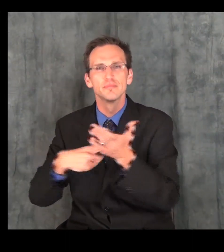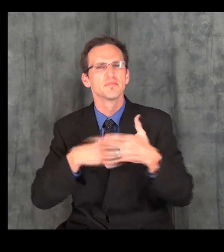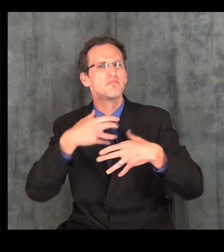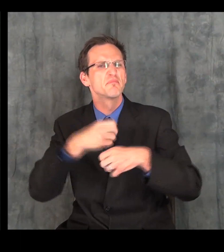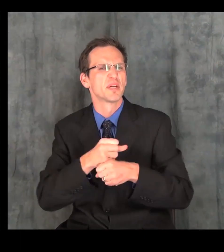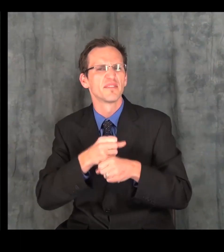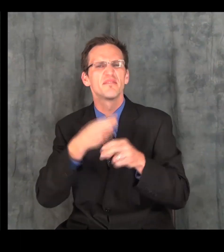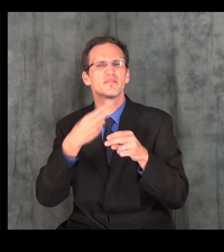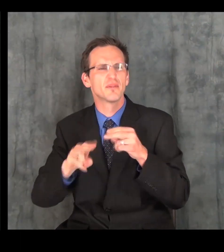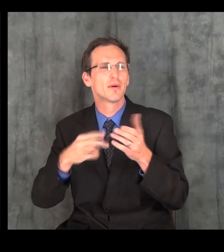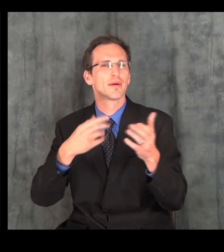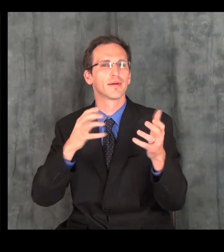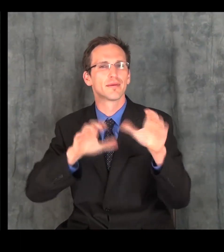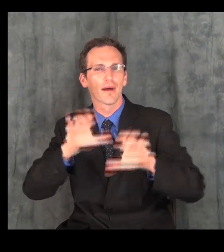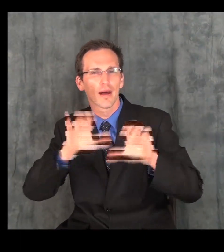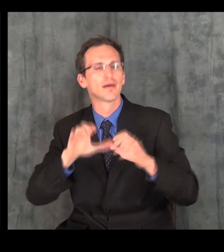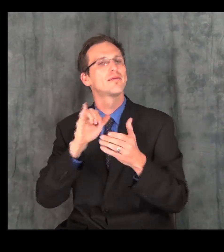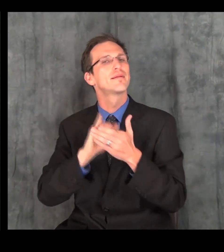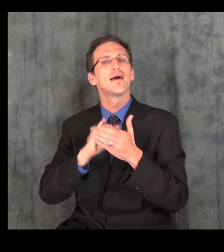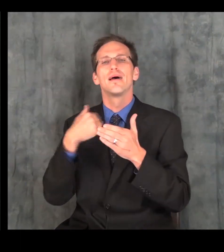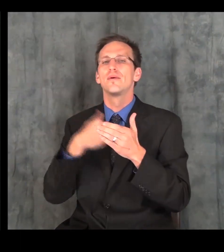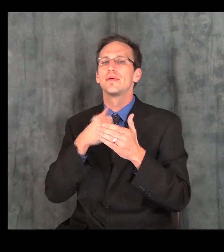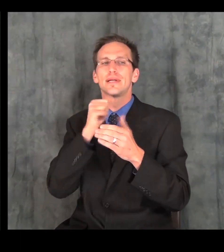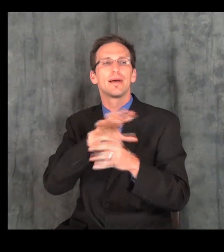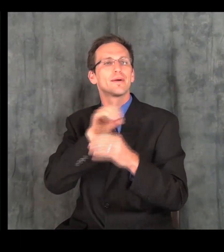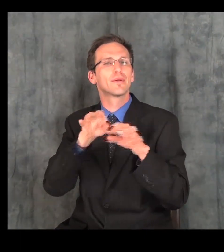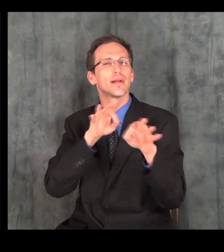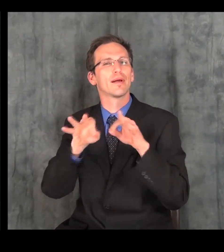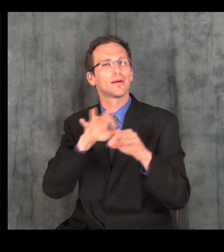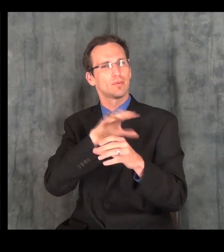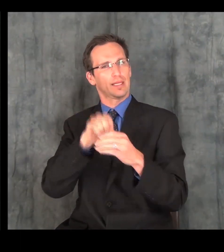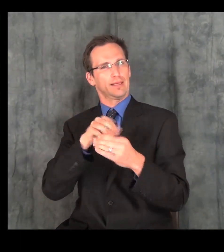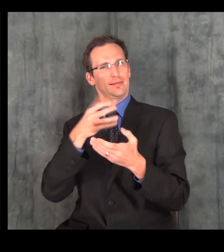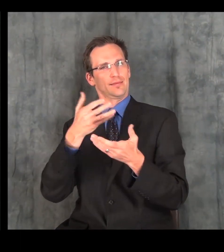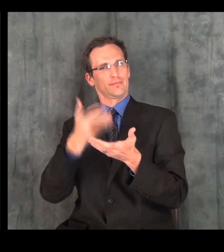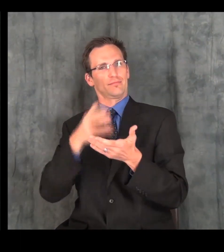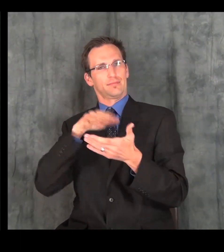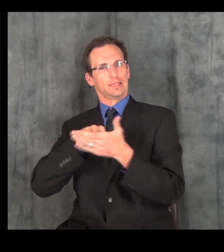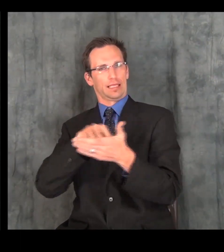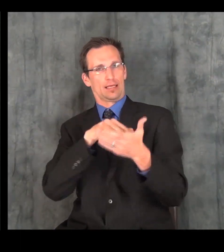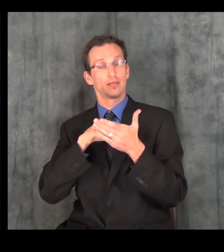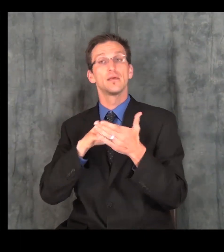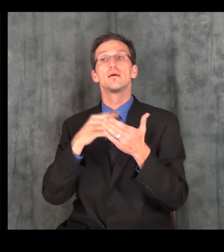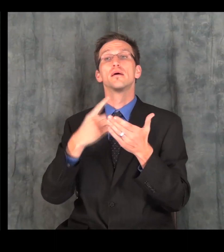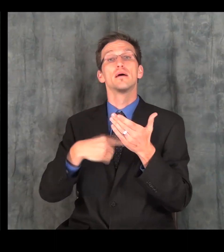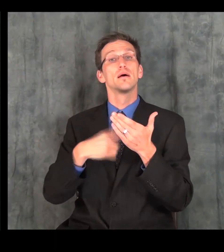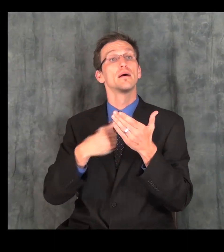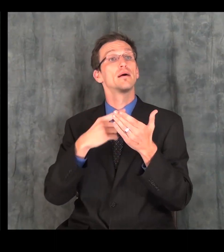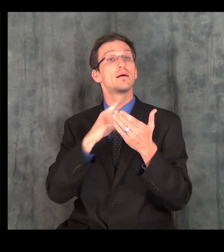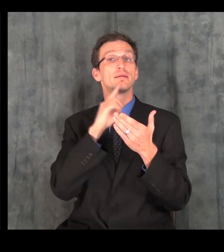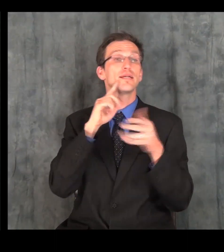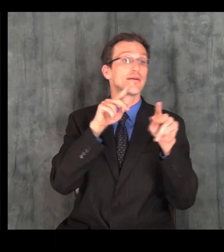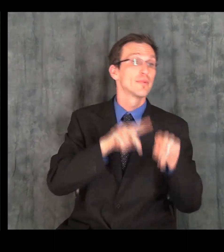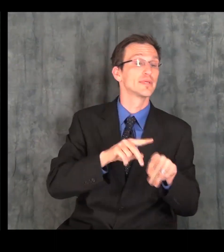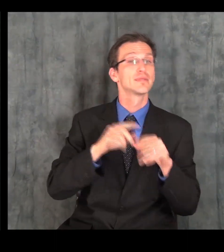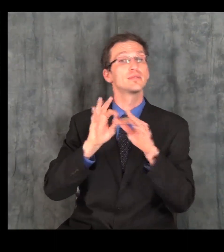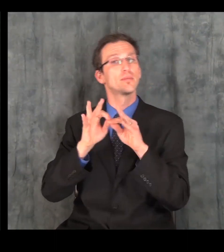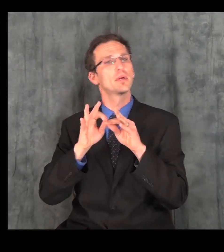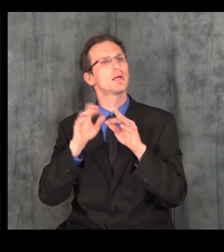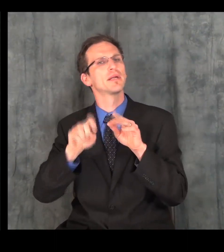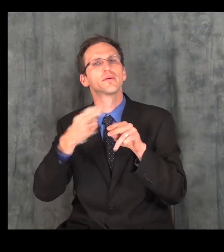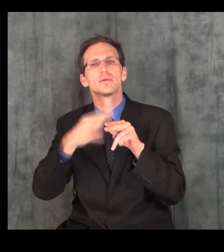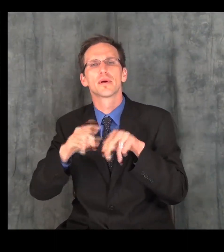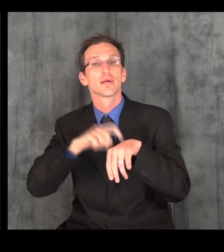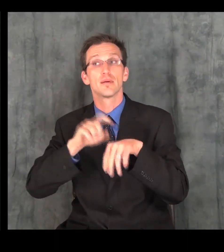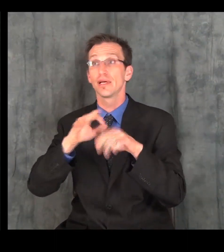because we felt that often an interpreter might grab a few moments with a deaf person, but it's not always feasible. And if they're in a remote location, you might